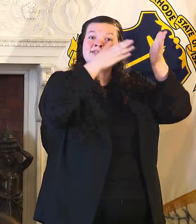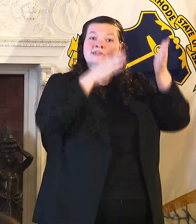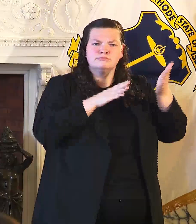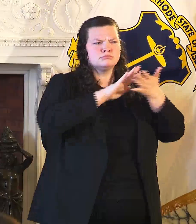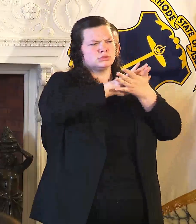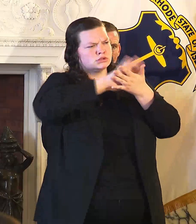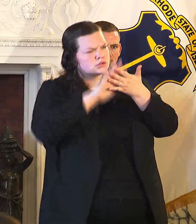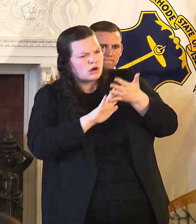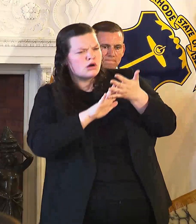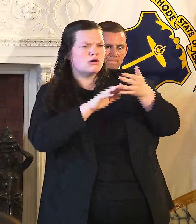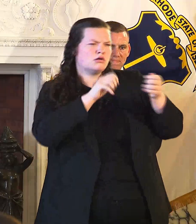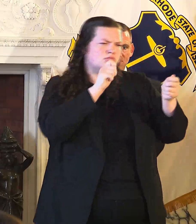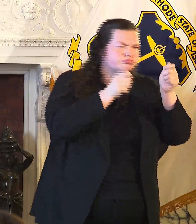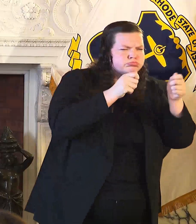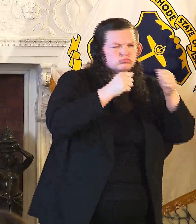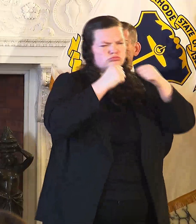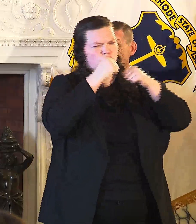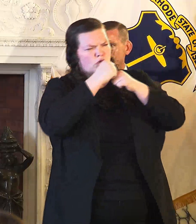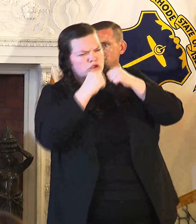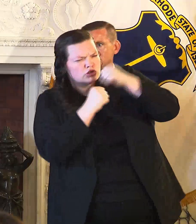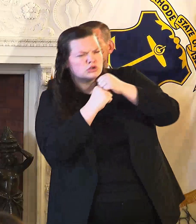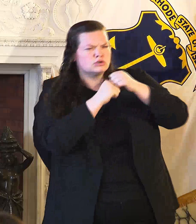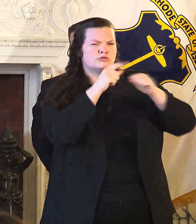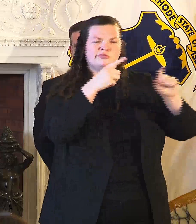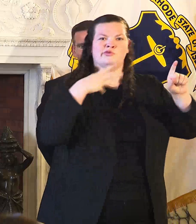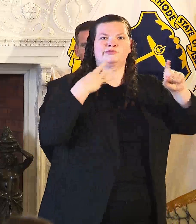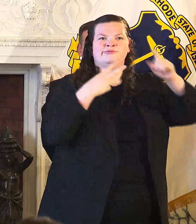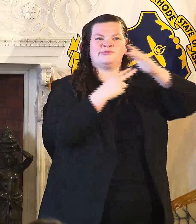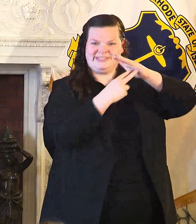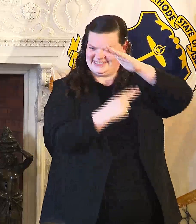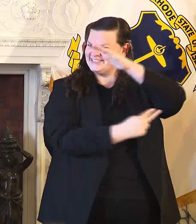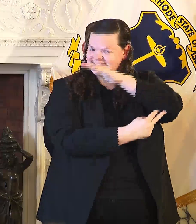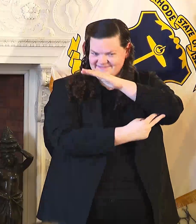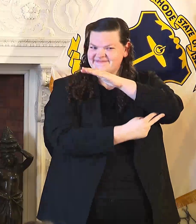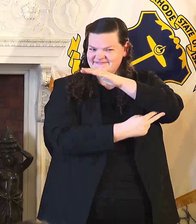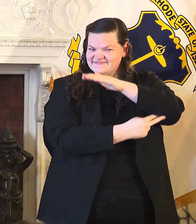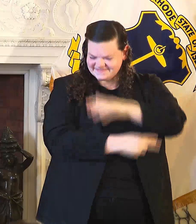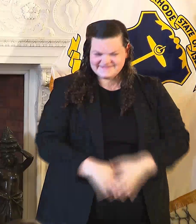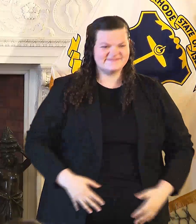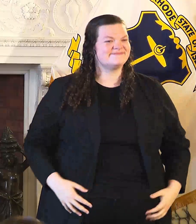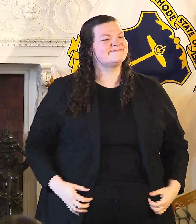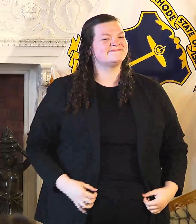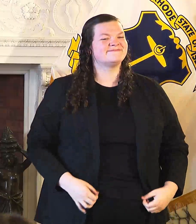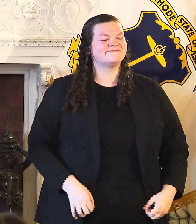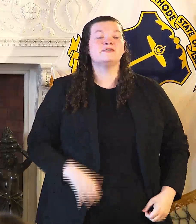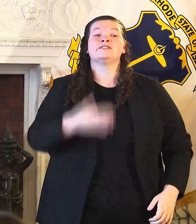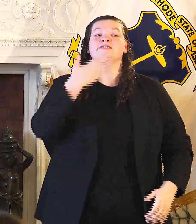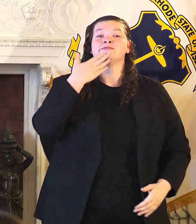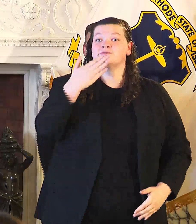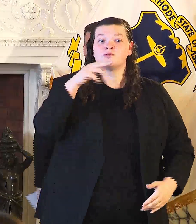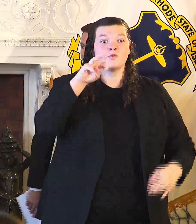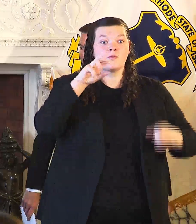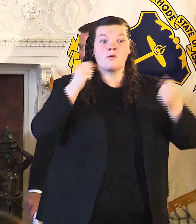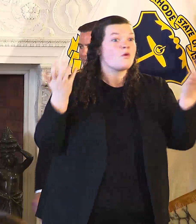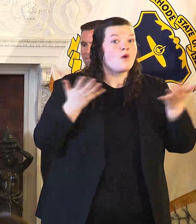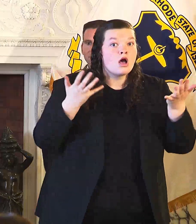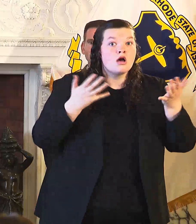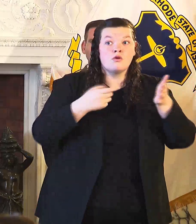the Washington Bridge. The good news is that the price is well